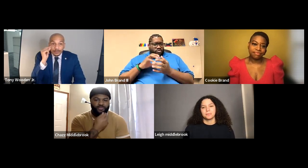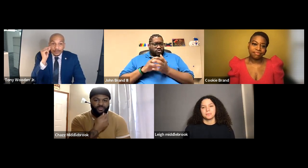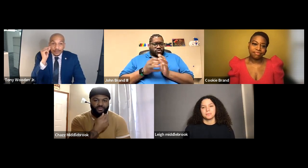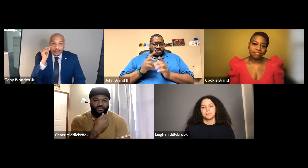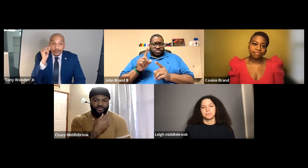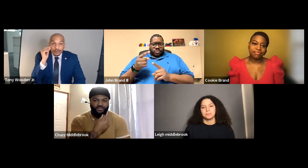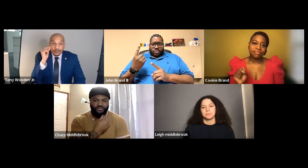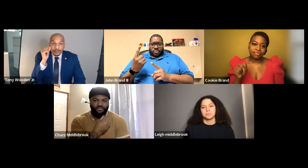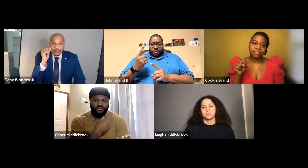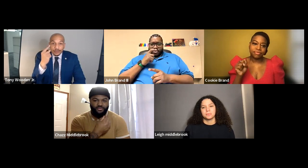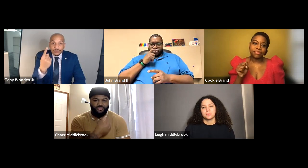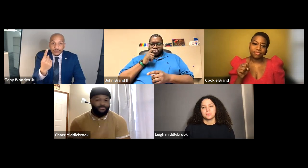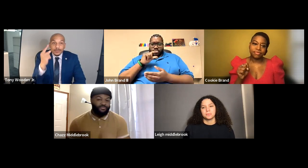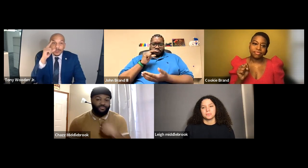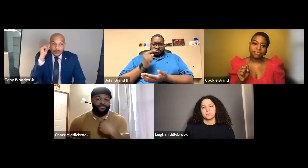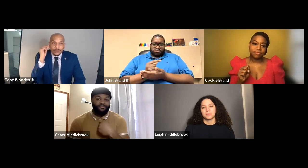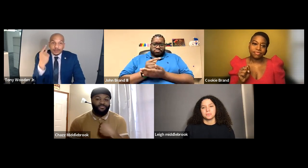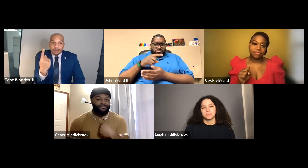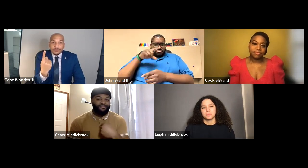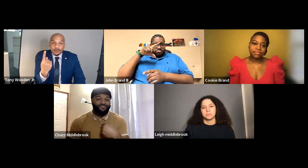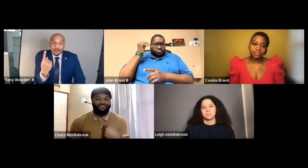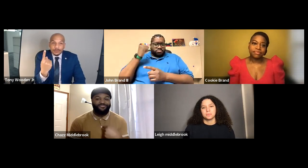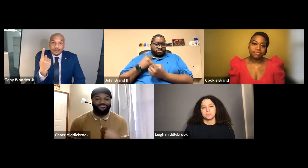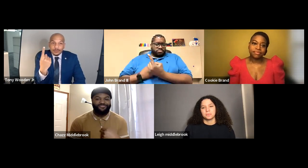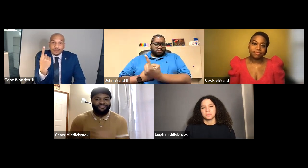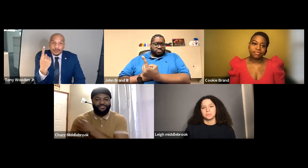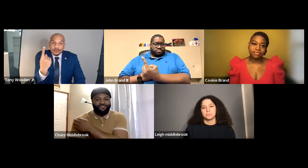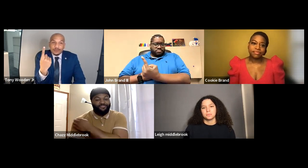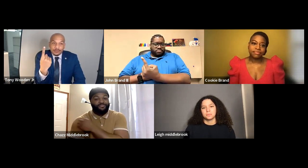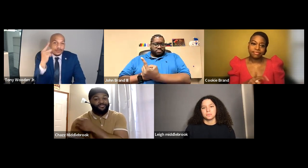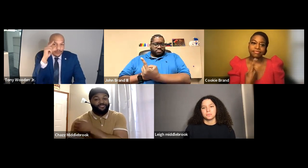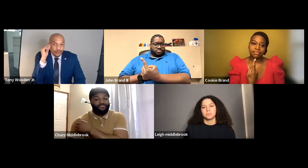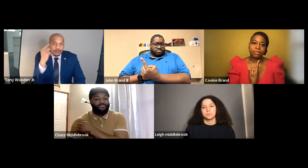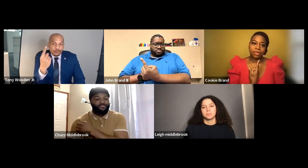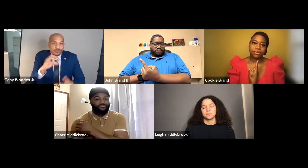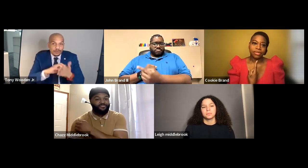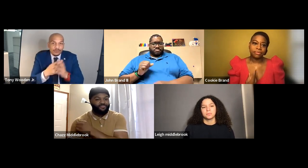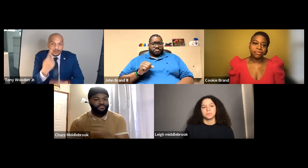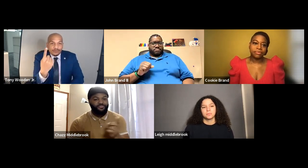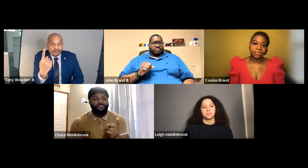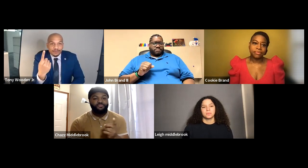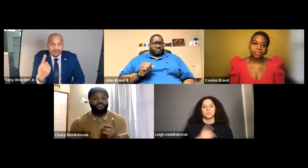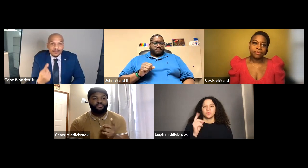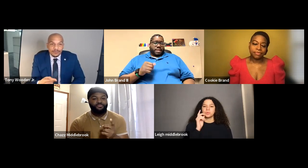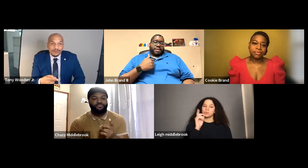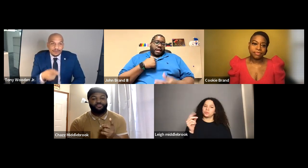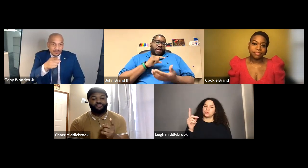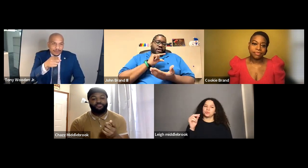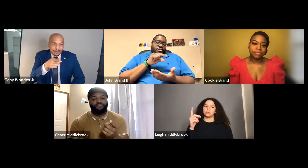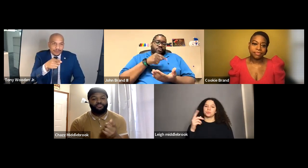All five of us, did we all go to, is Cookie the only one that graduated from Gallaudet here? I think everybody else went to, yeah, I think Cookie's the